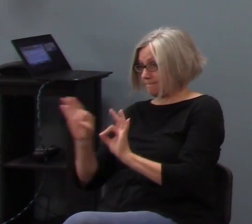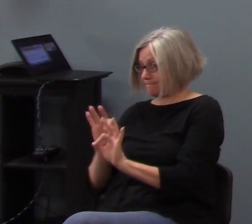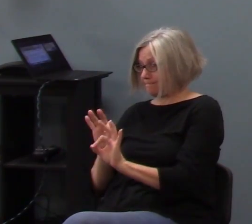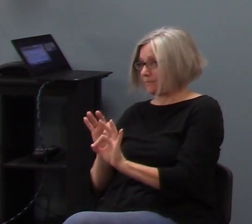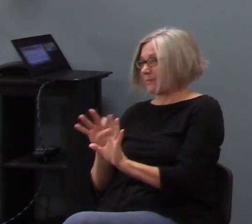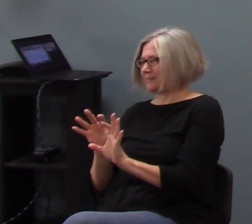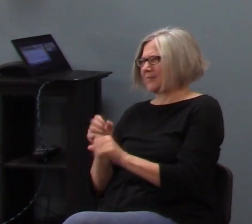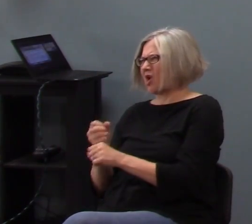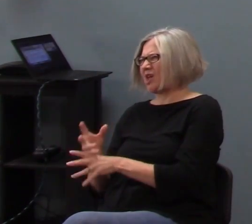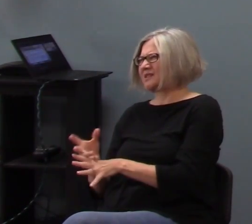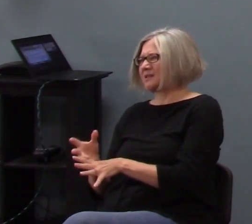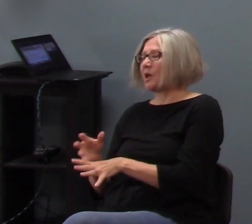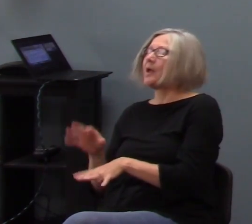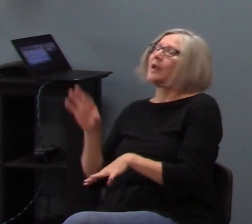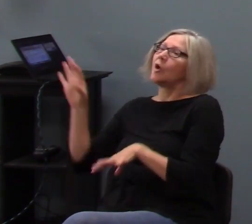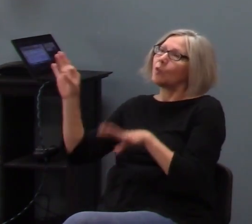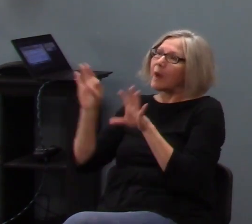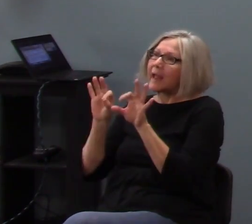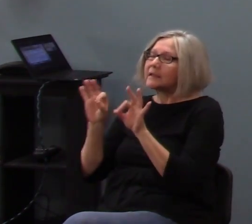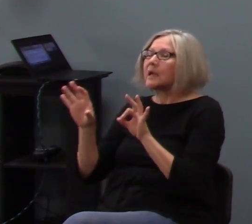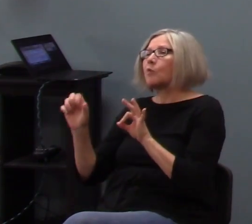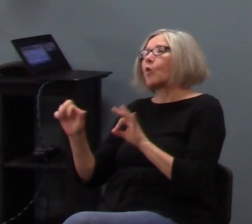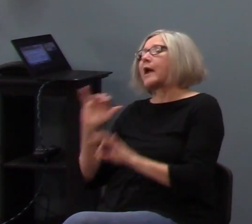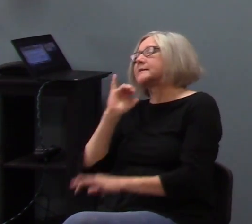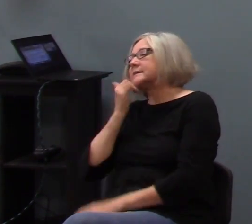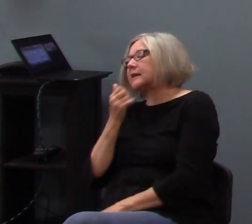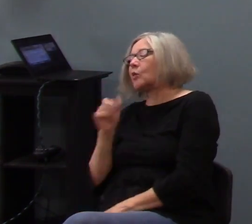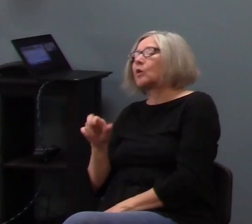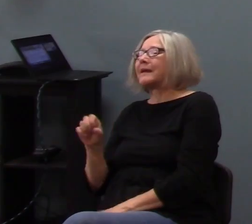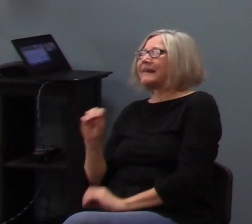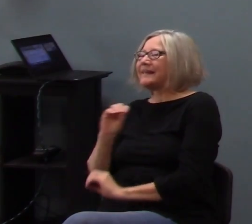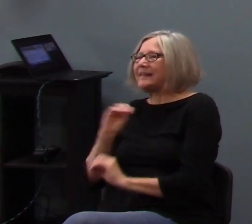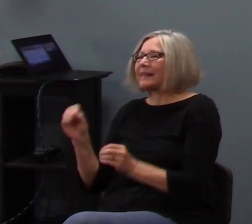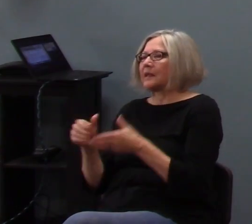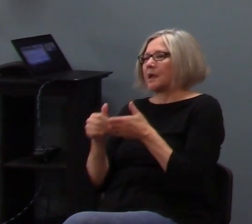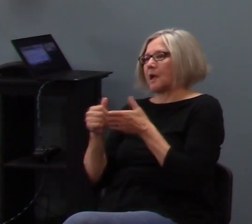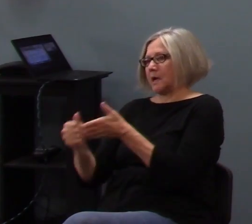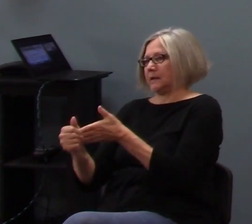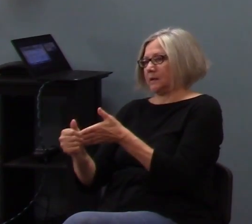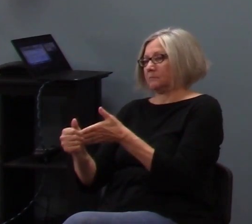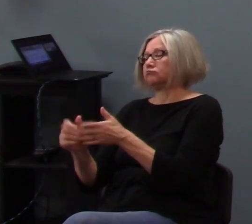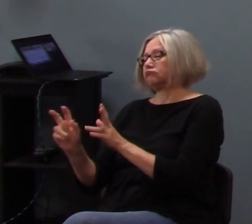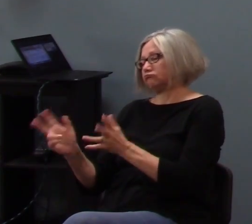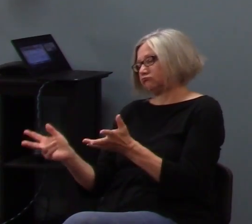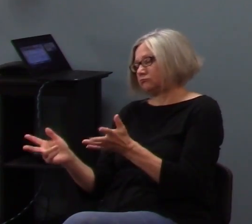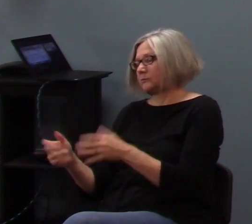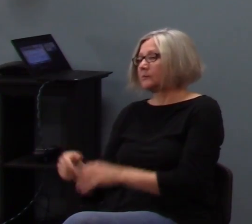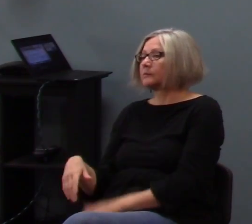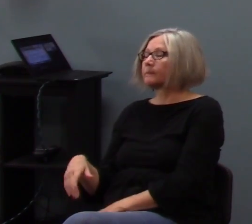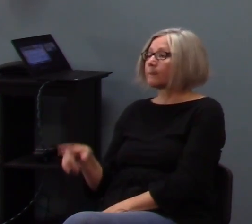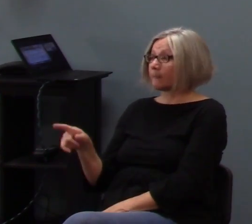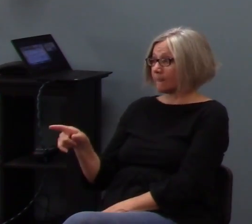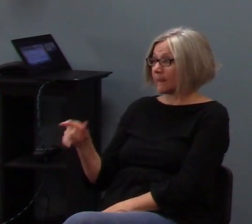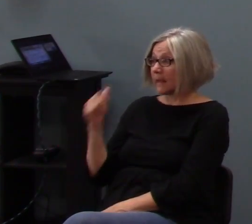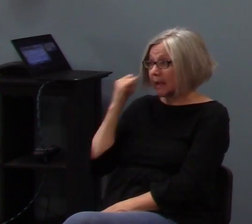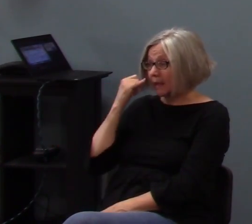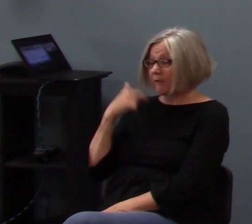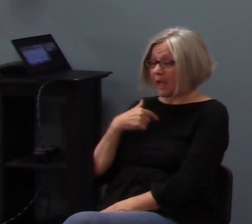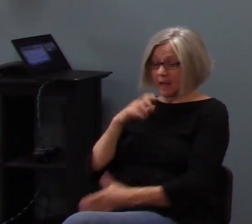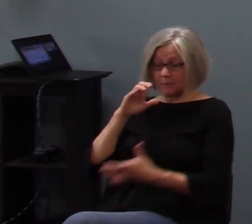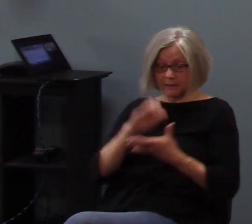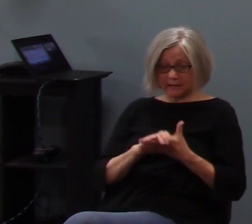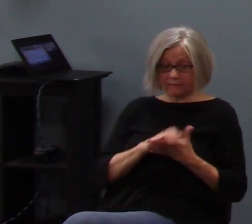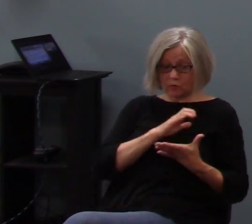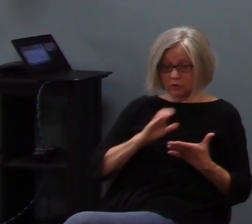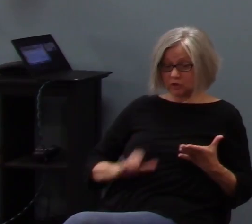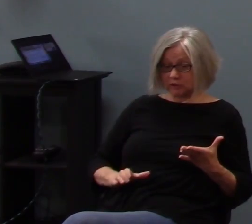well, I don't know if you can say random. Random cause. or accidental or Okay. nothing guiding it. So, if I believe as a Christian that